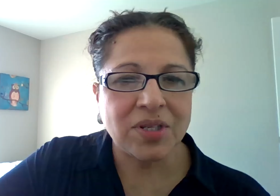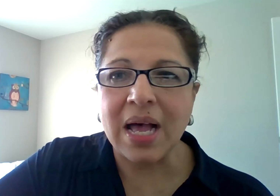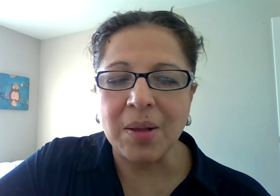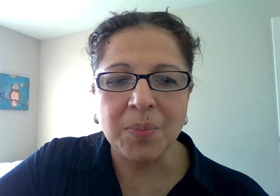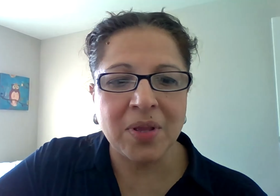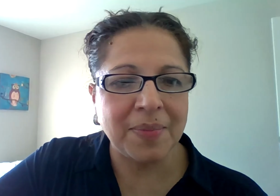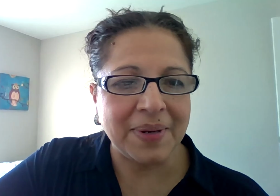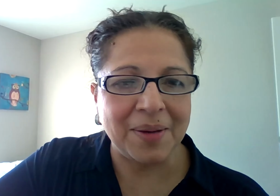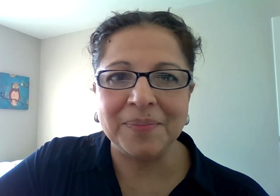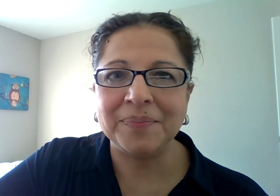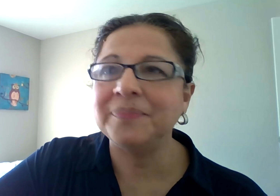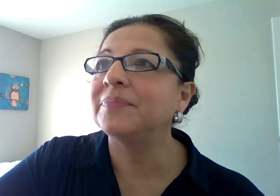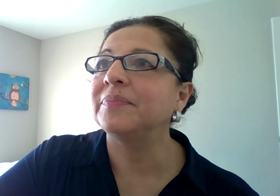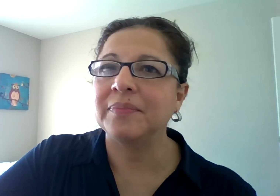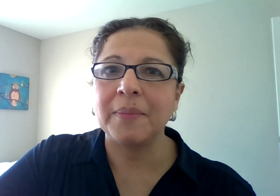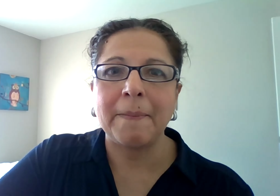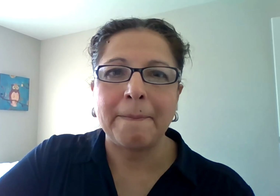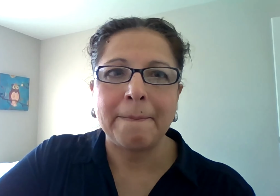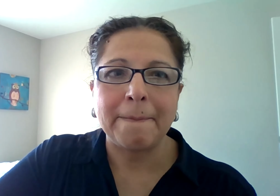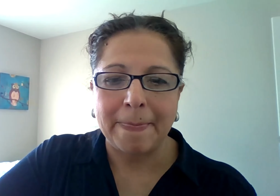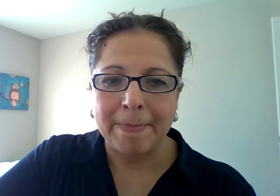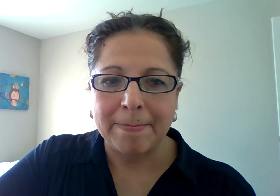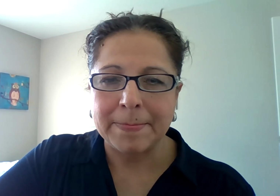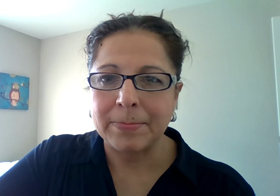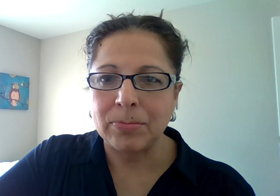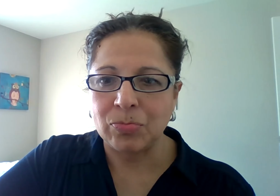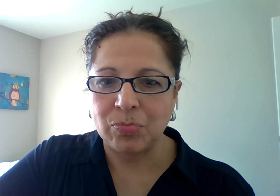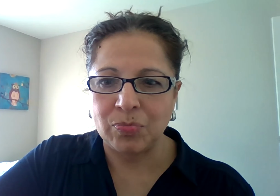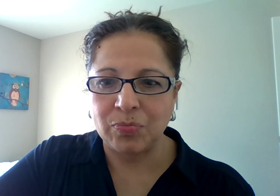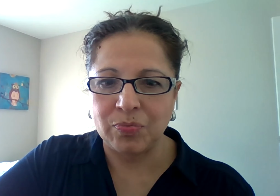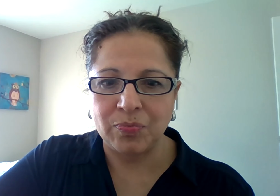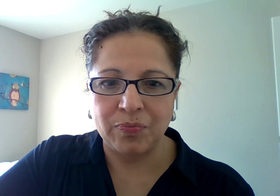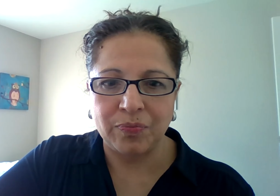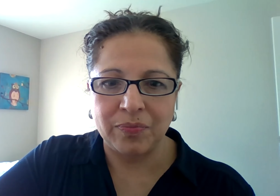Okay, so I'll pull them up now. Oops.